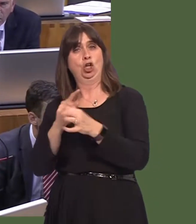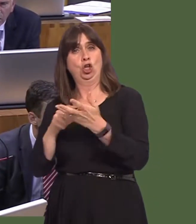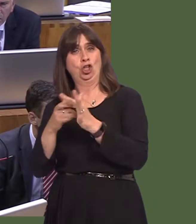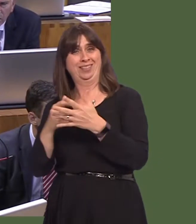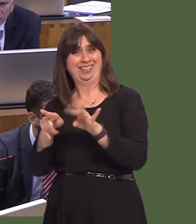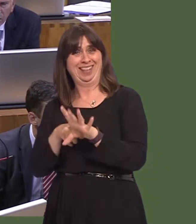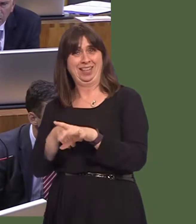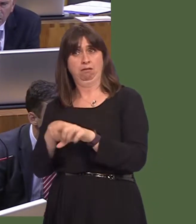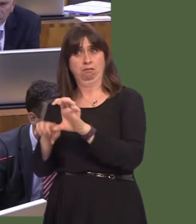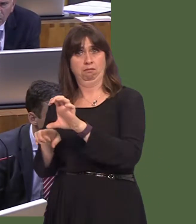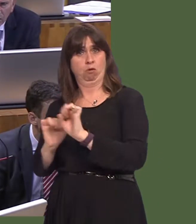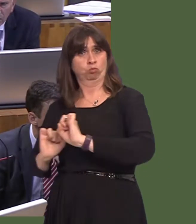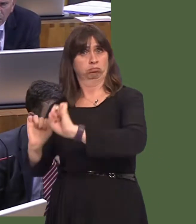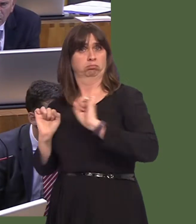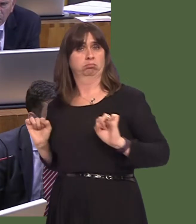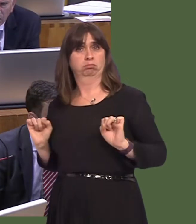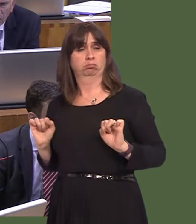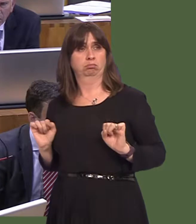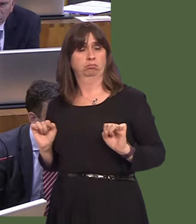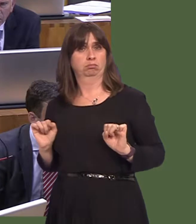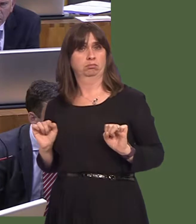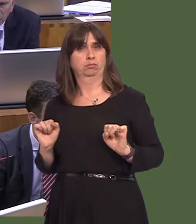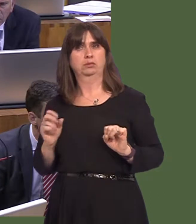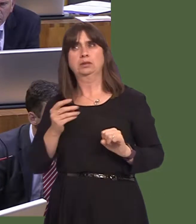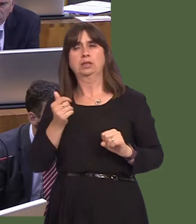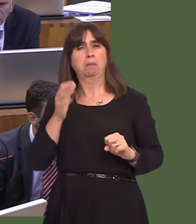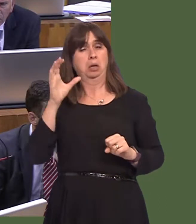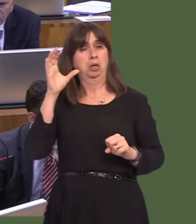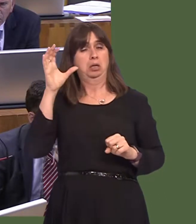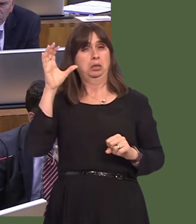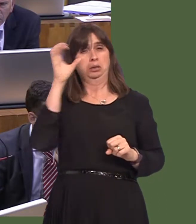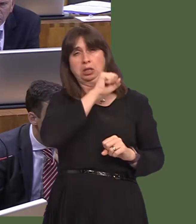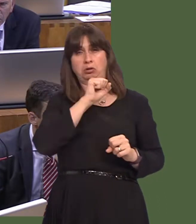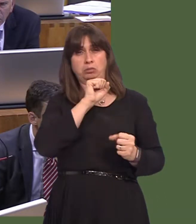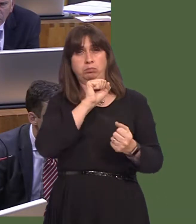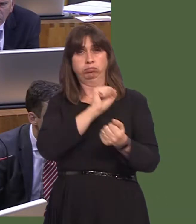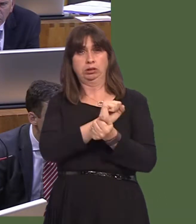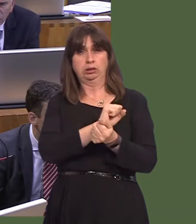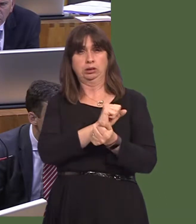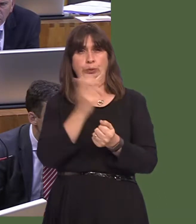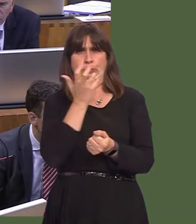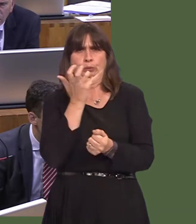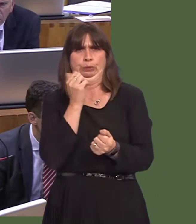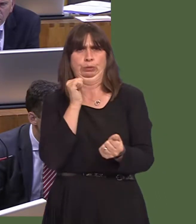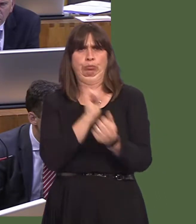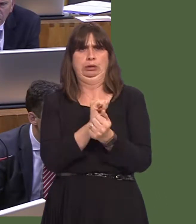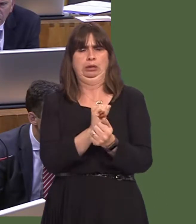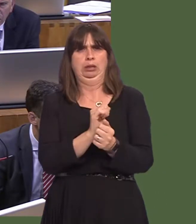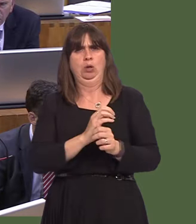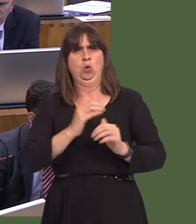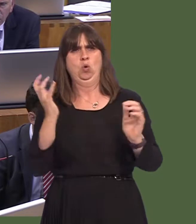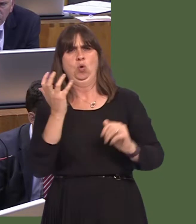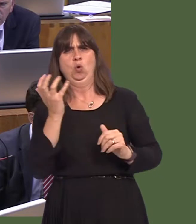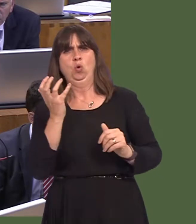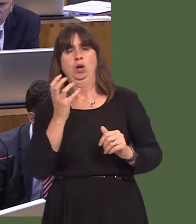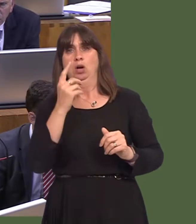be, to my mind, a case for some of the most dangerous prisoners perhaps to be housed in one or two places, or three probably,